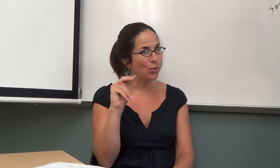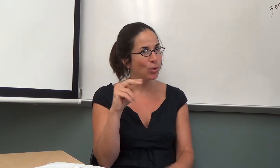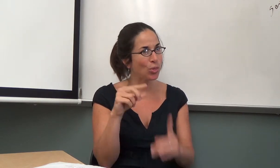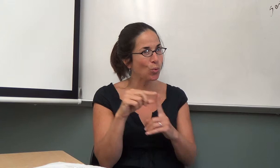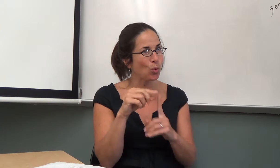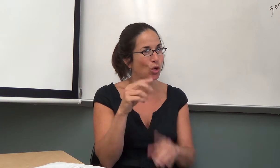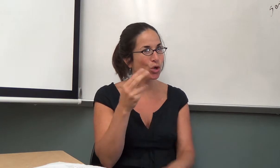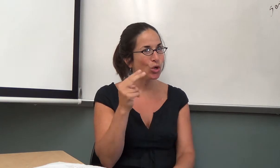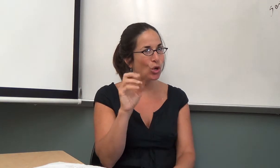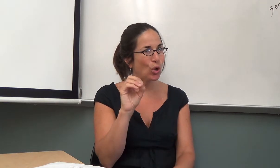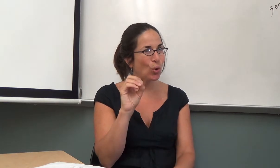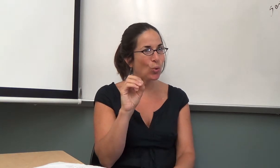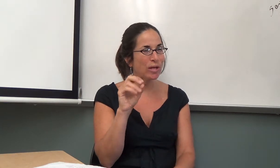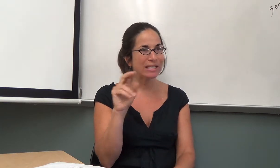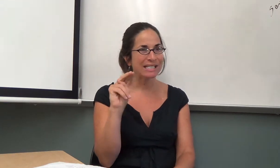no, is that a noun?